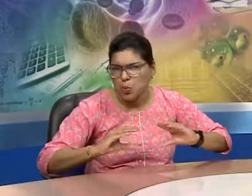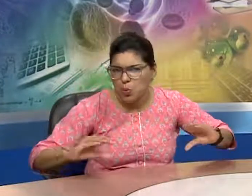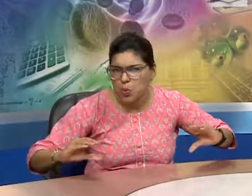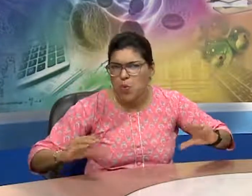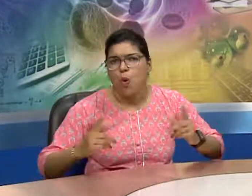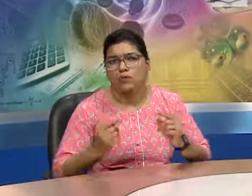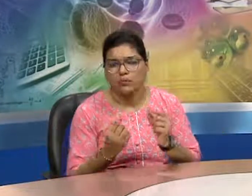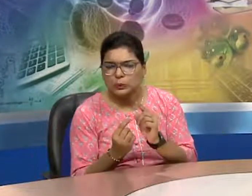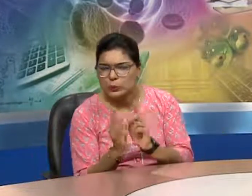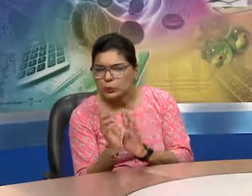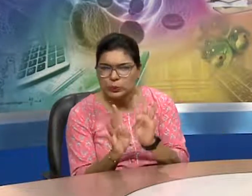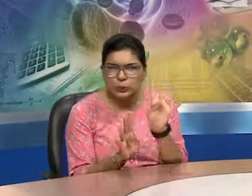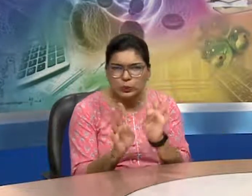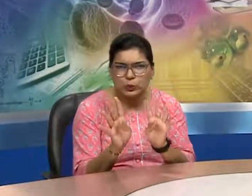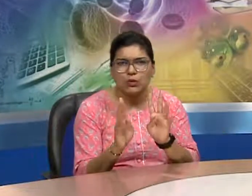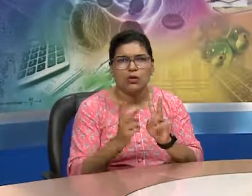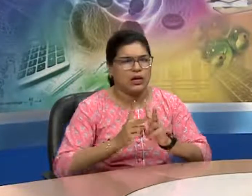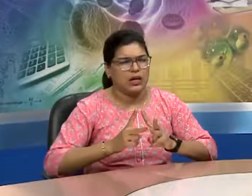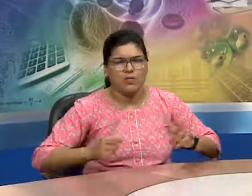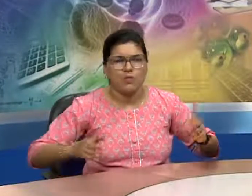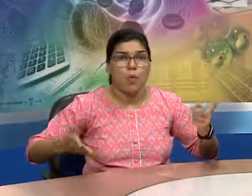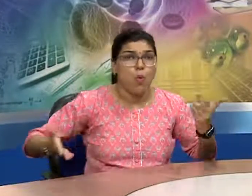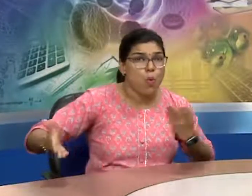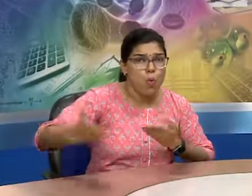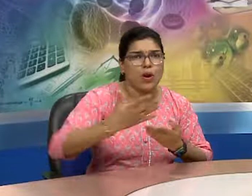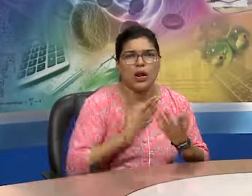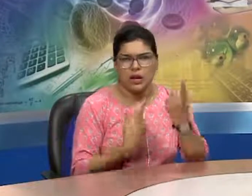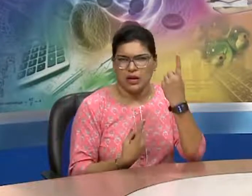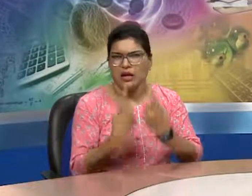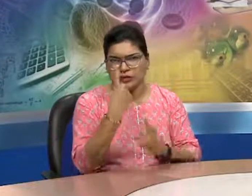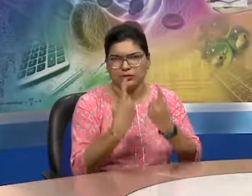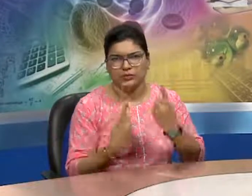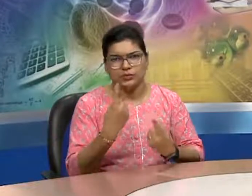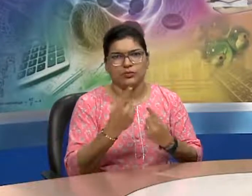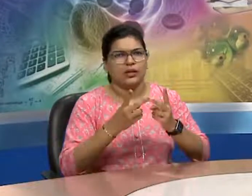Tall trees, short trees, shrubs,